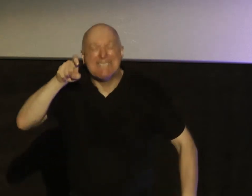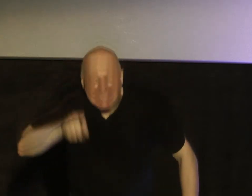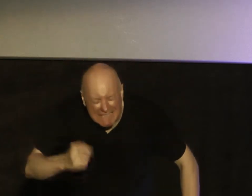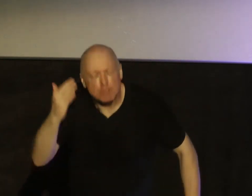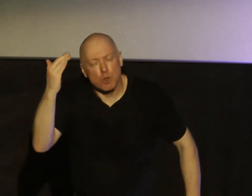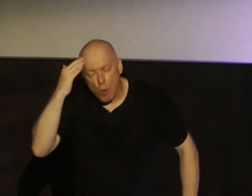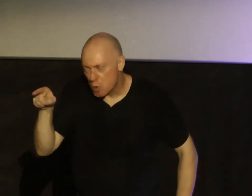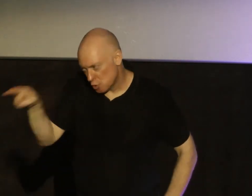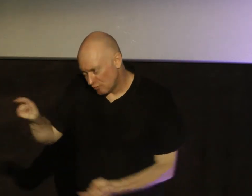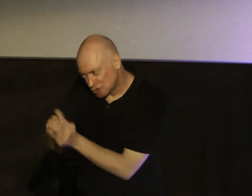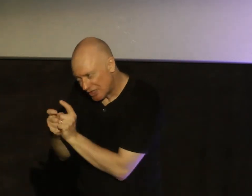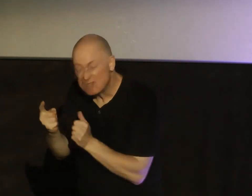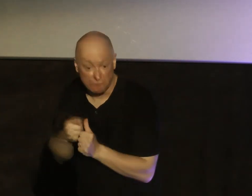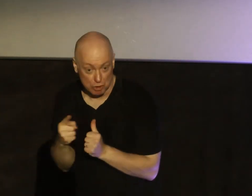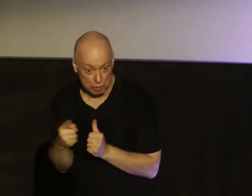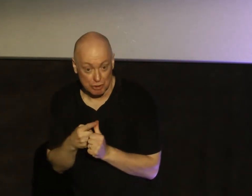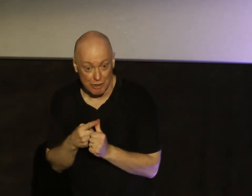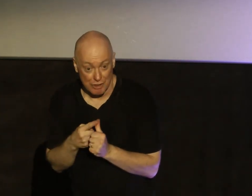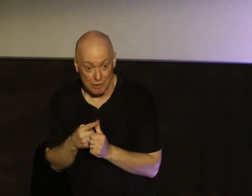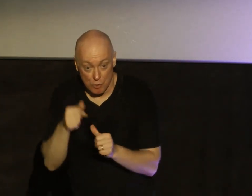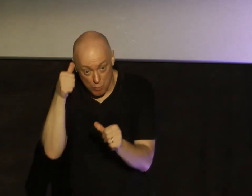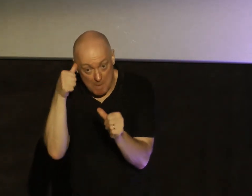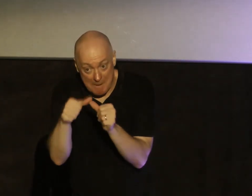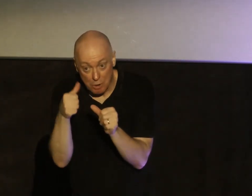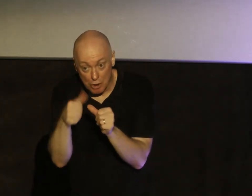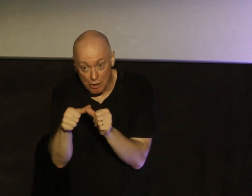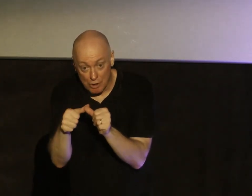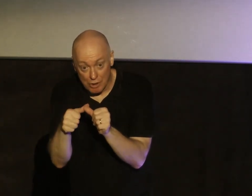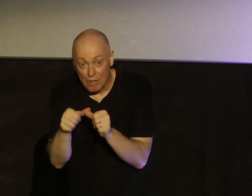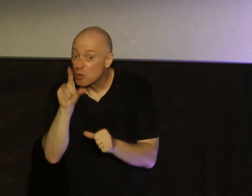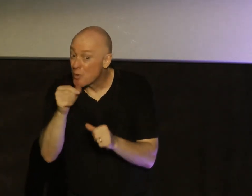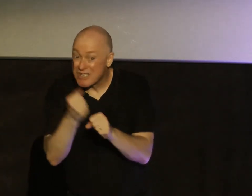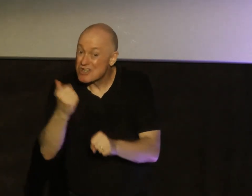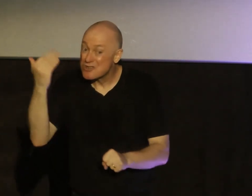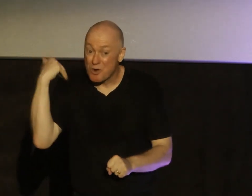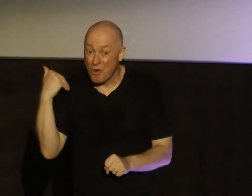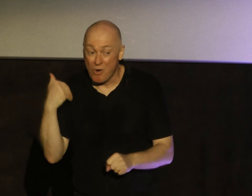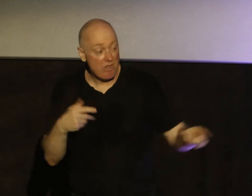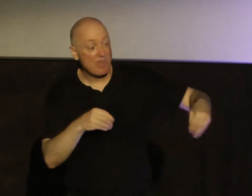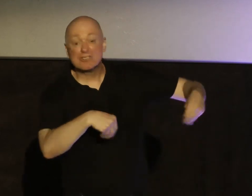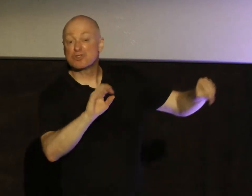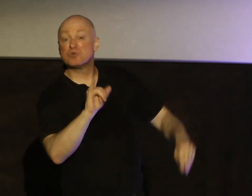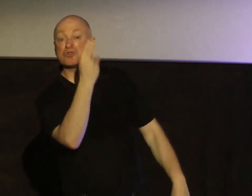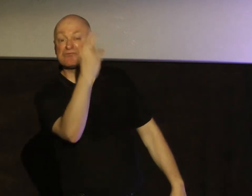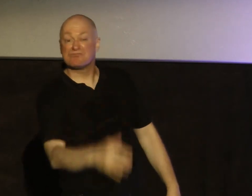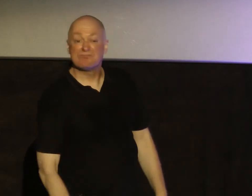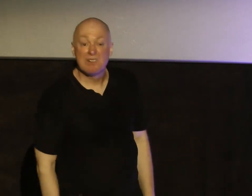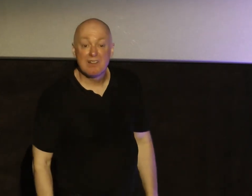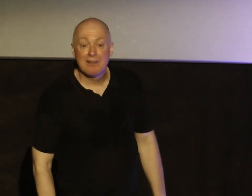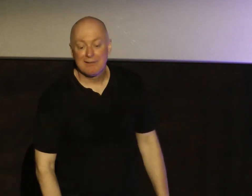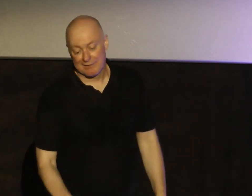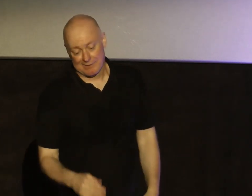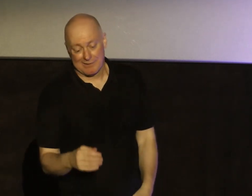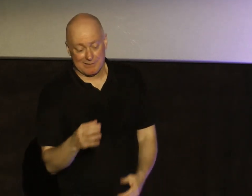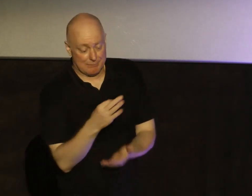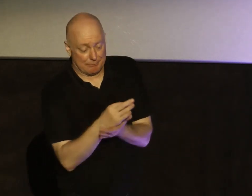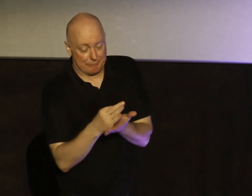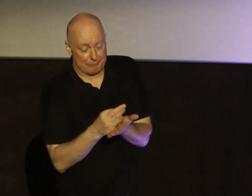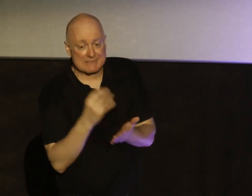changed. Remember, 20 years ago, they sold Joseph for a bag of silver.